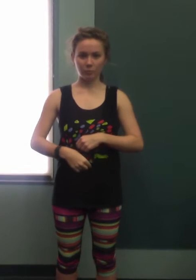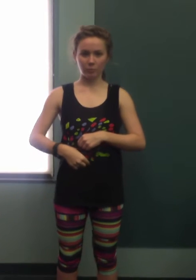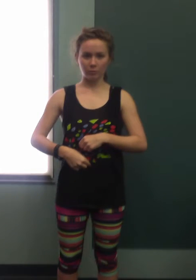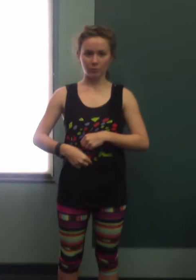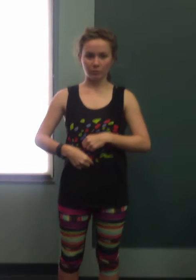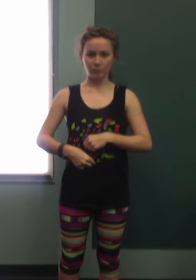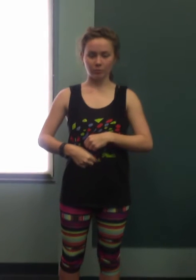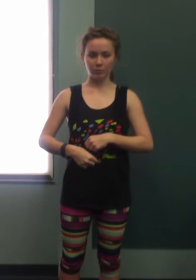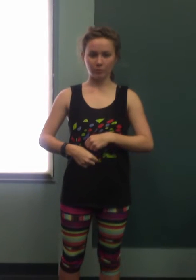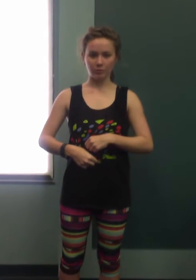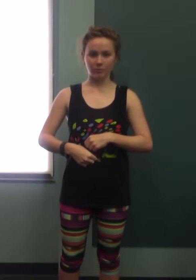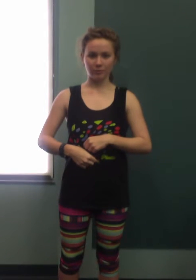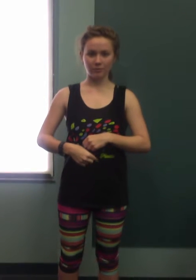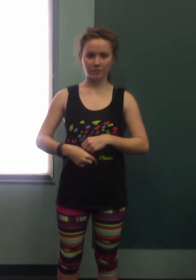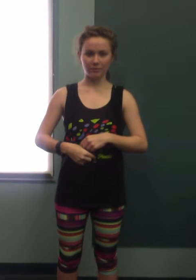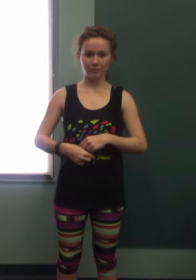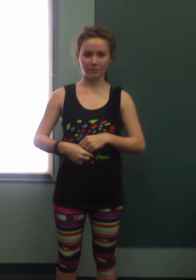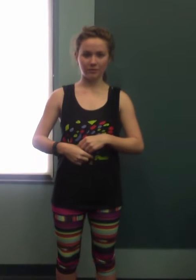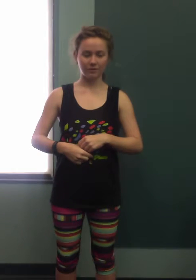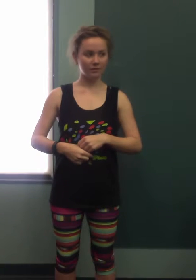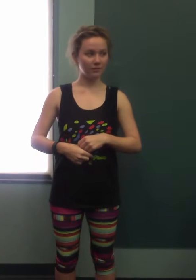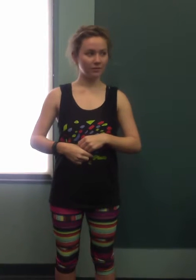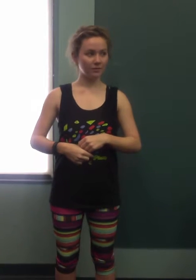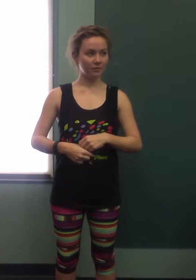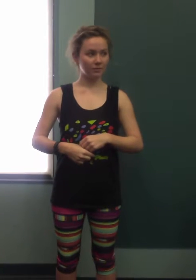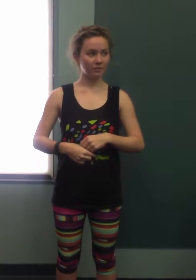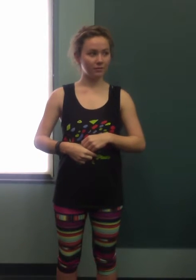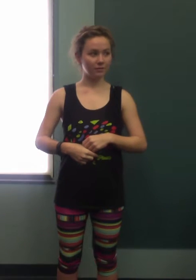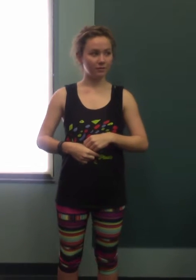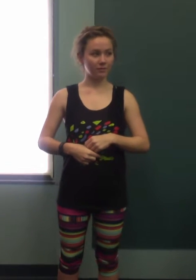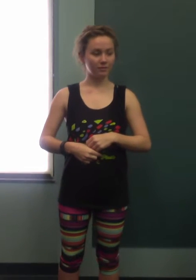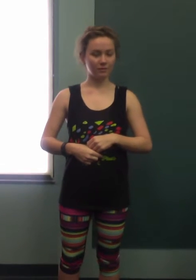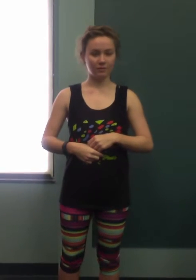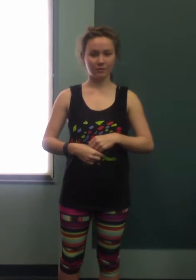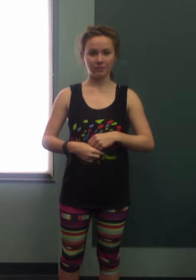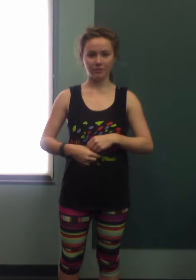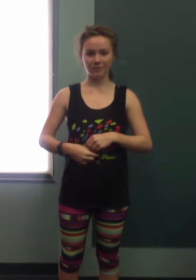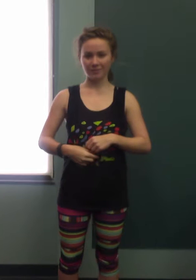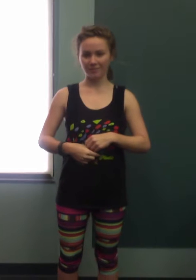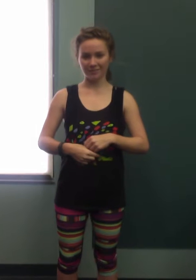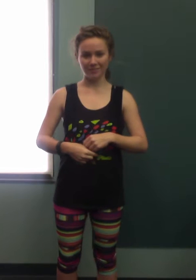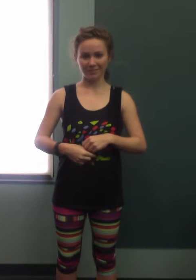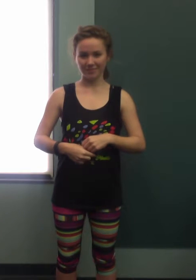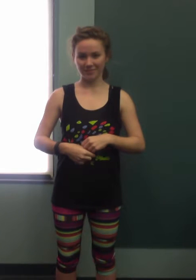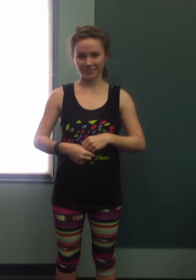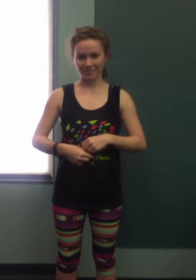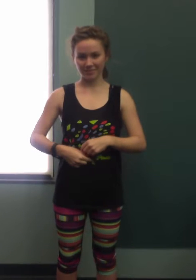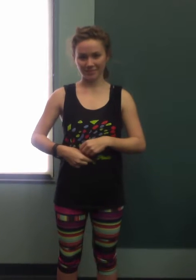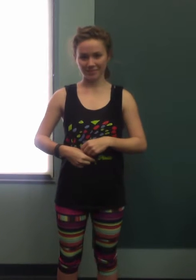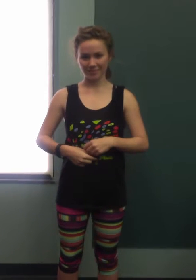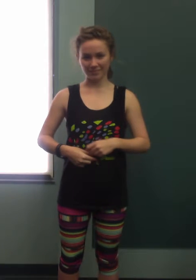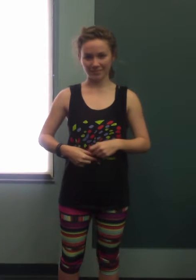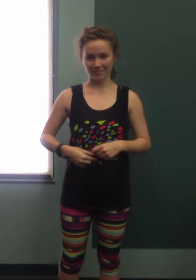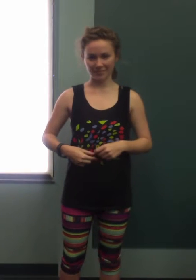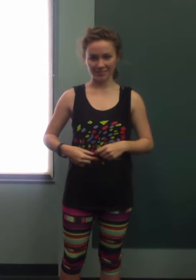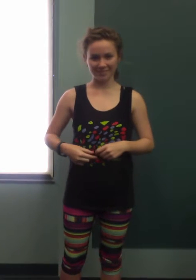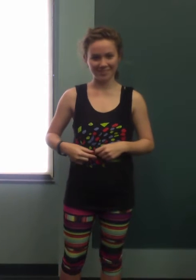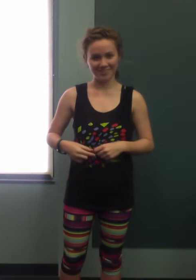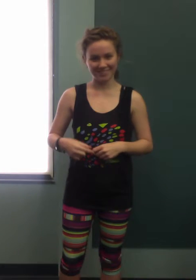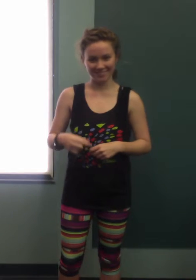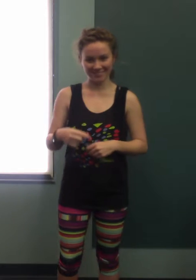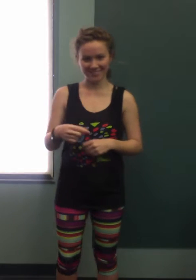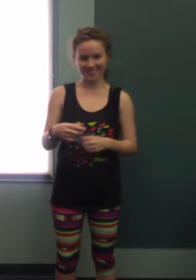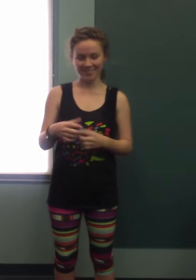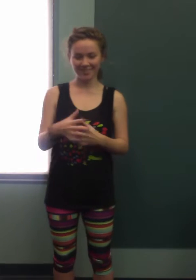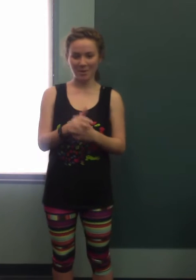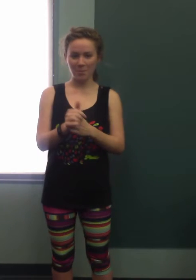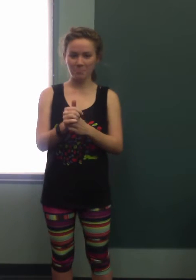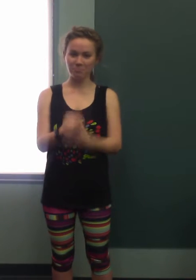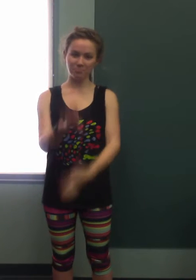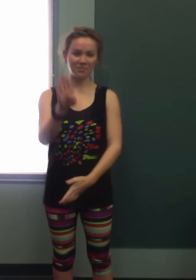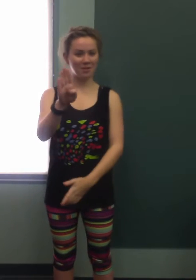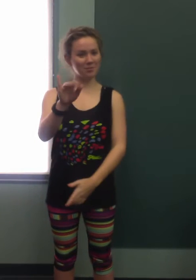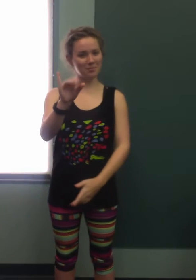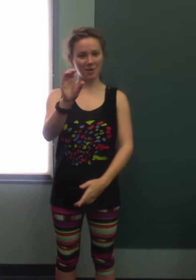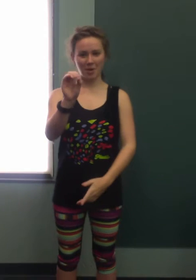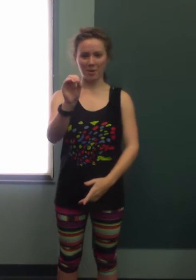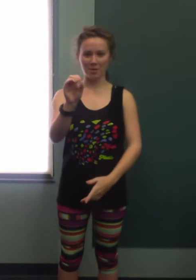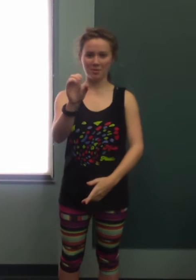the duodenum. What does that contain? It contains bile salts. Bile salts are important because if you've ever tried to mix fat with water